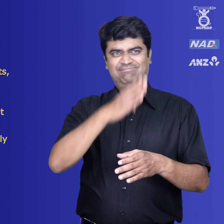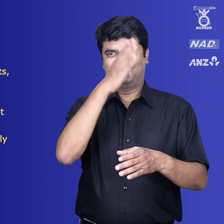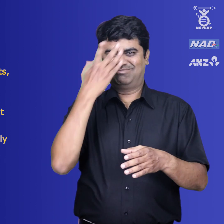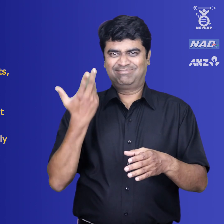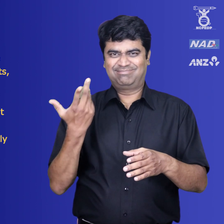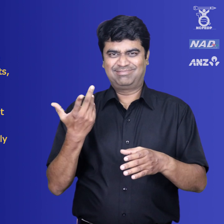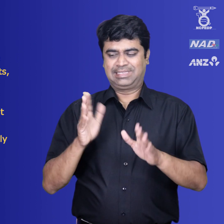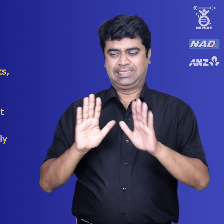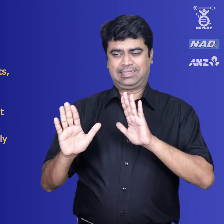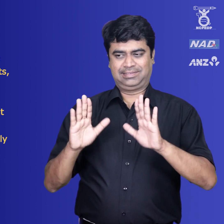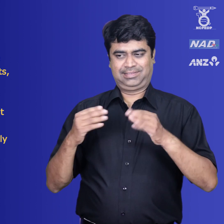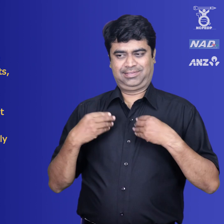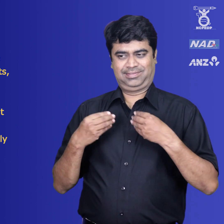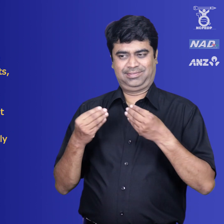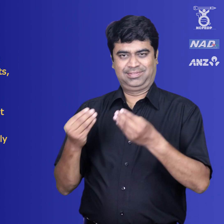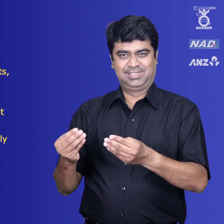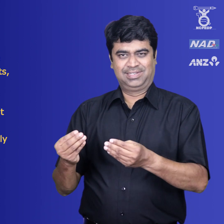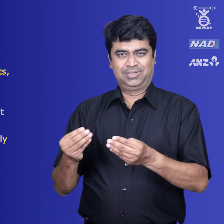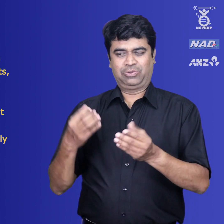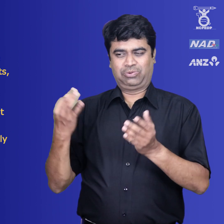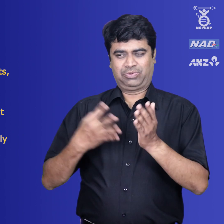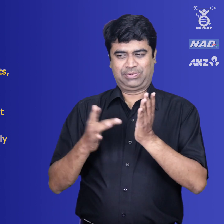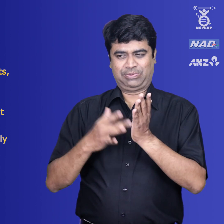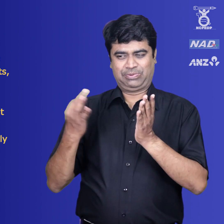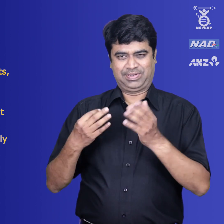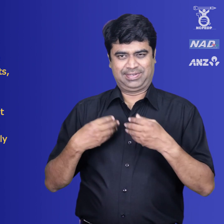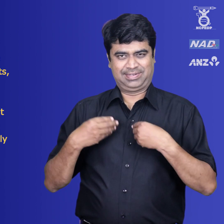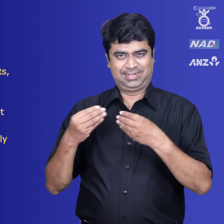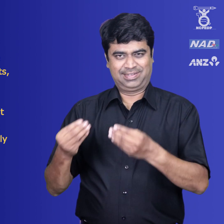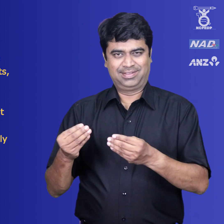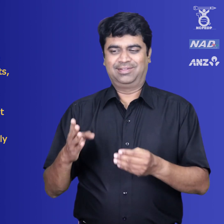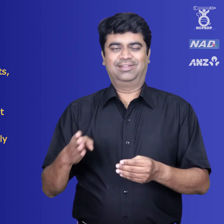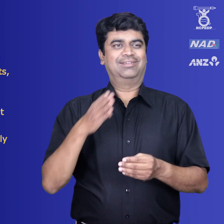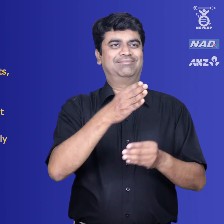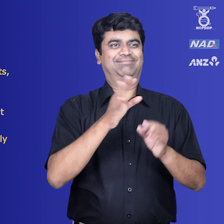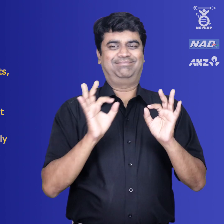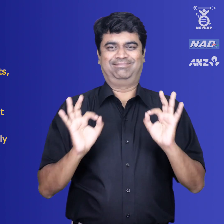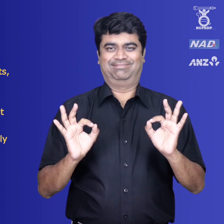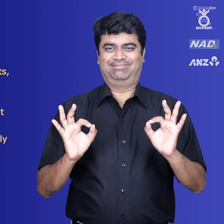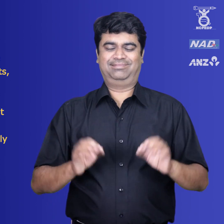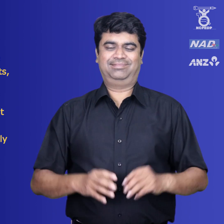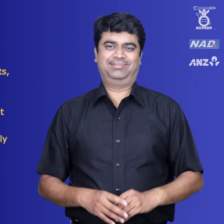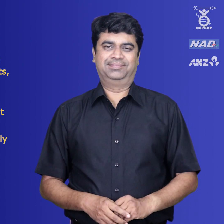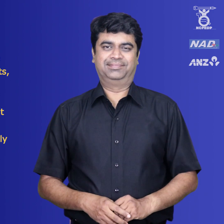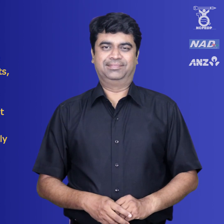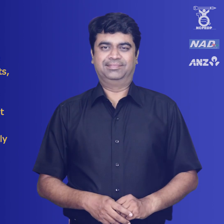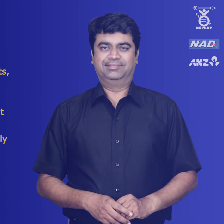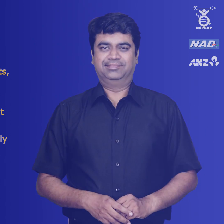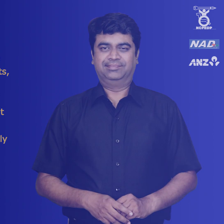devices, including advanced technologies for particular group of persons with disabilities.